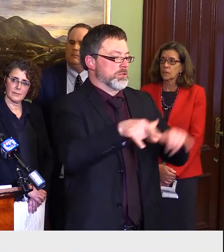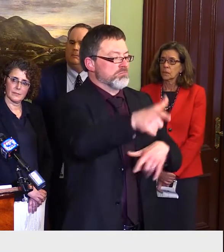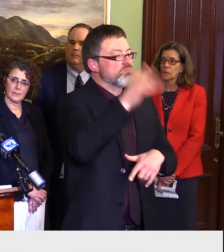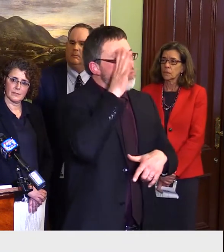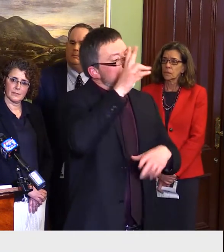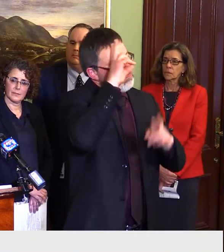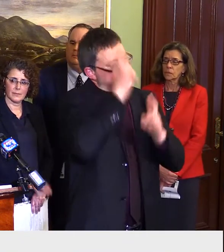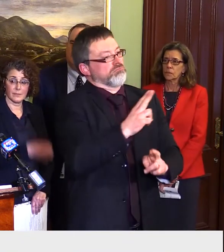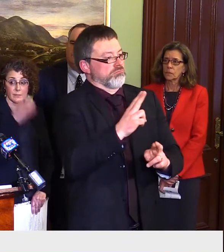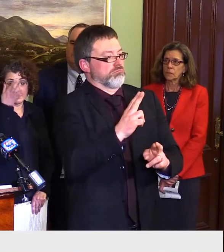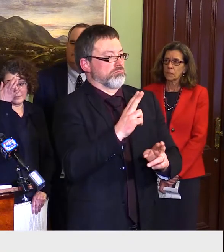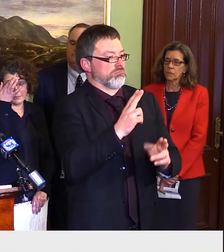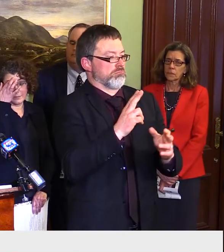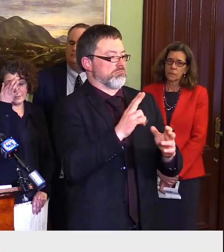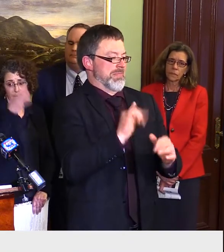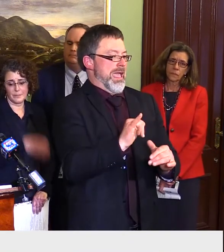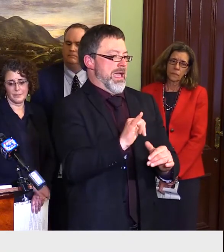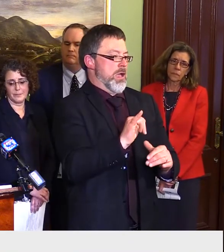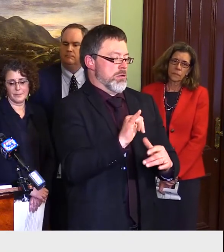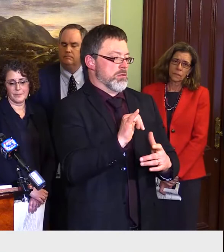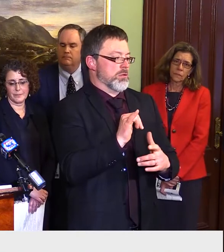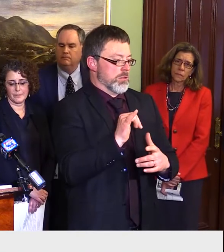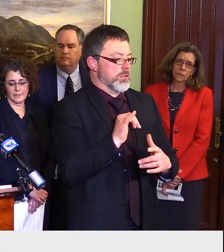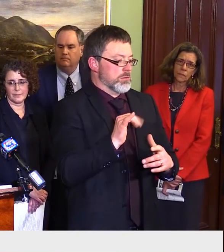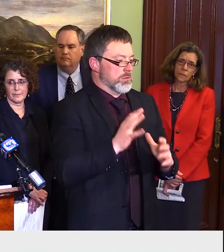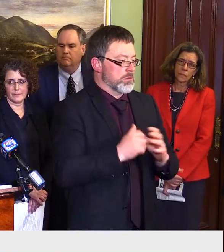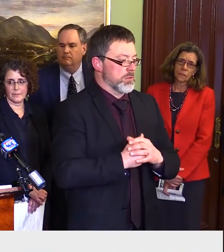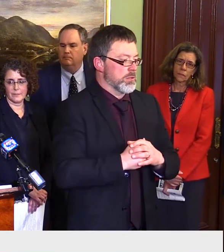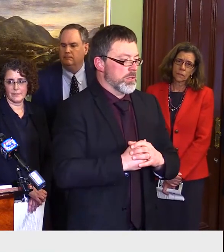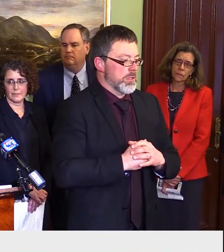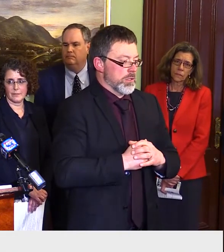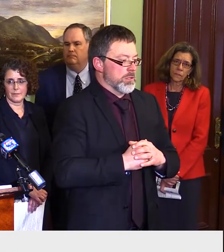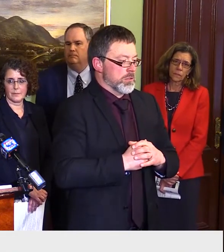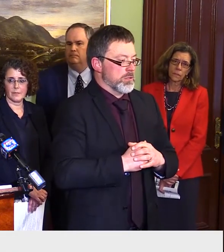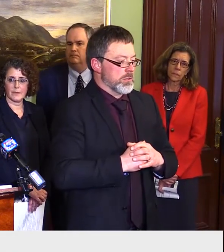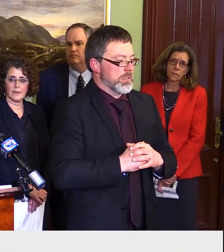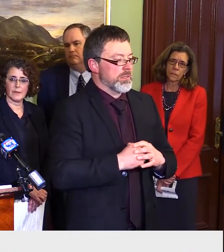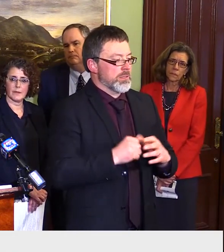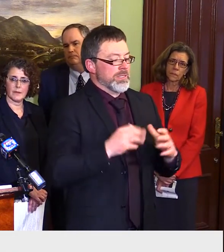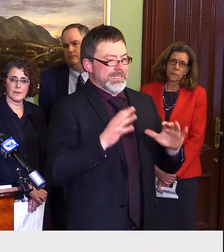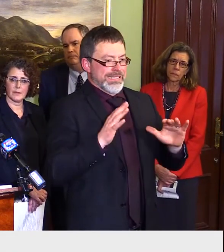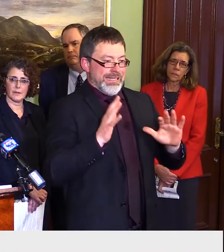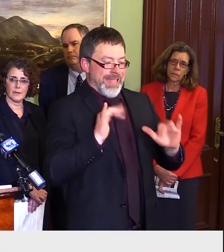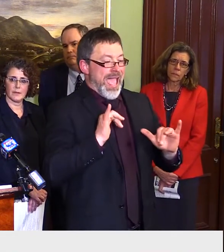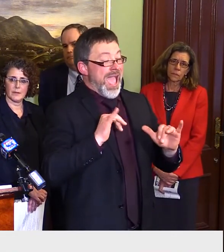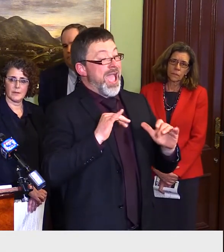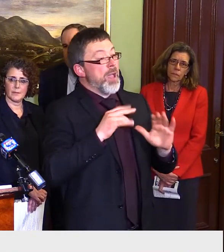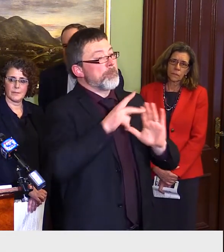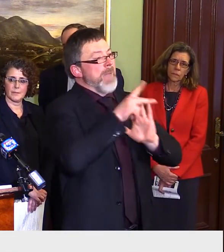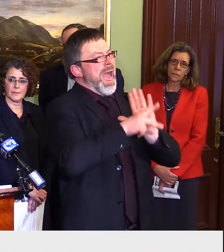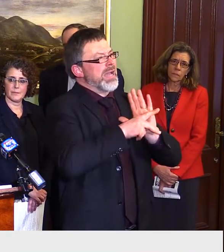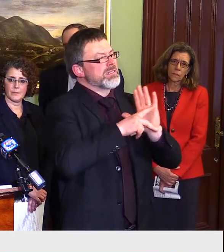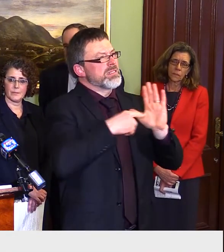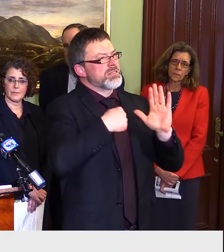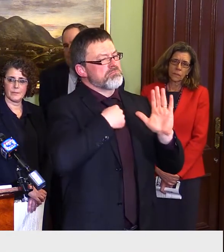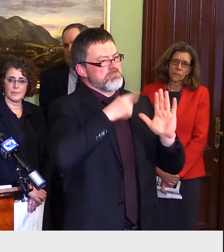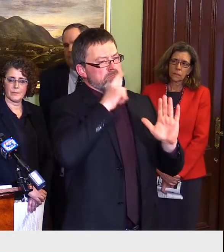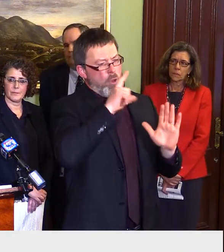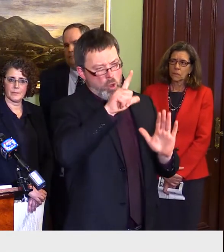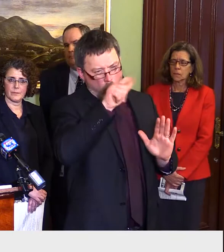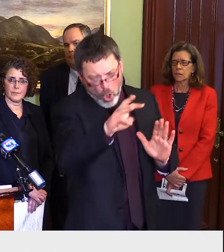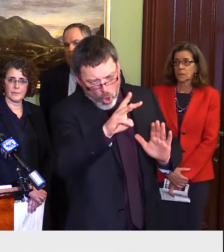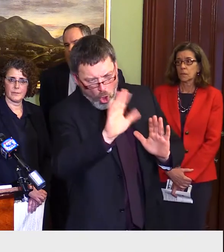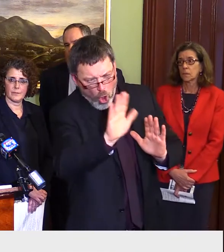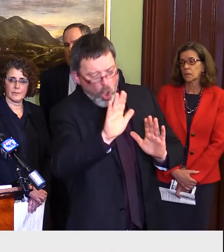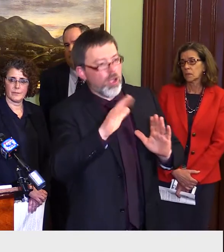to the policy, and then hope they do the right thing. And you said this applies to non-essential social and